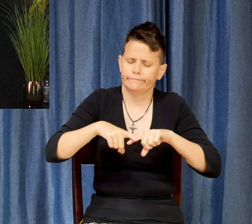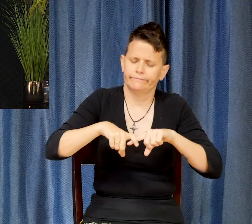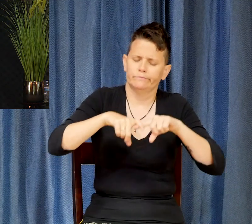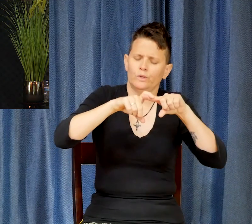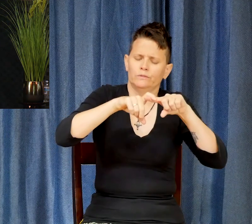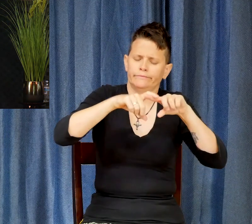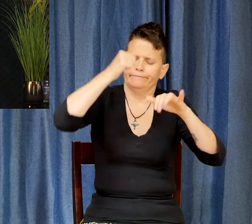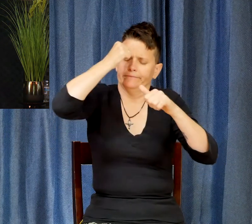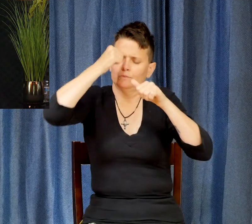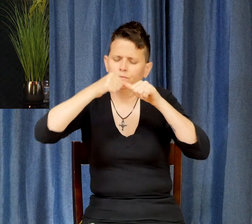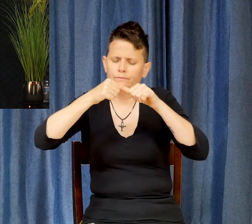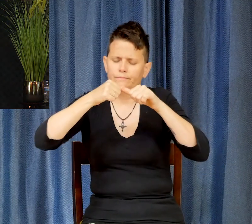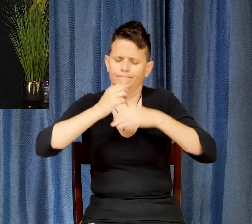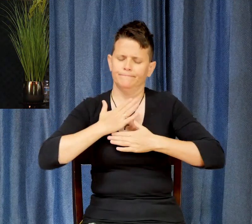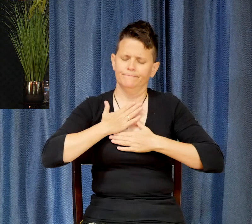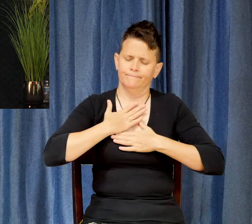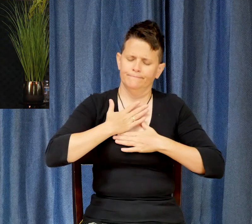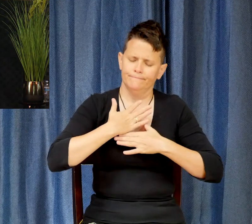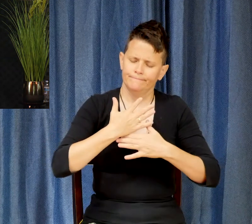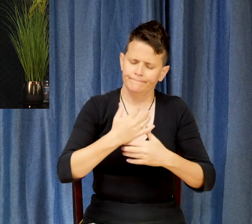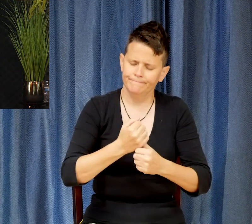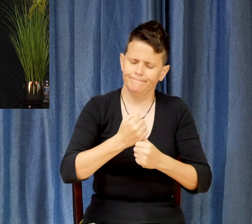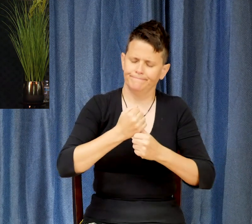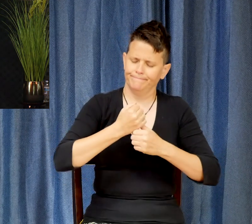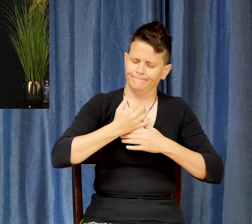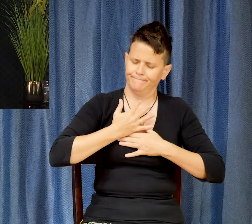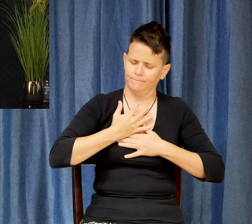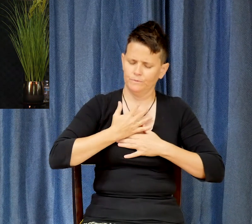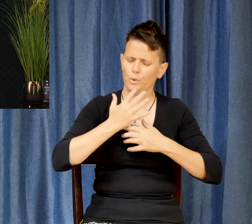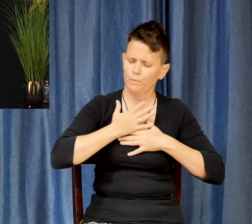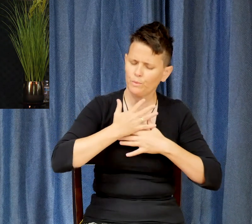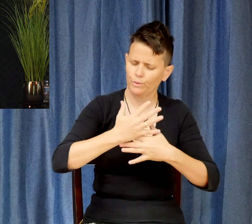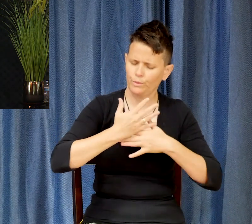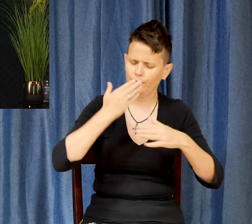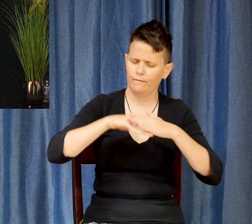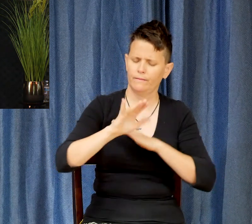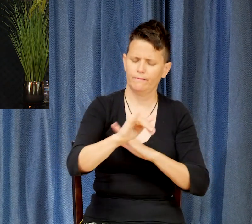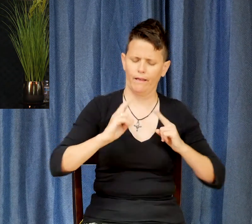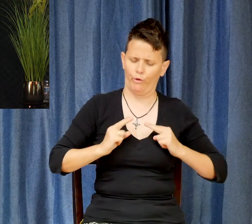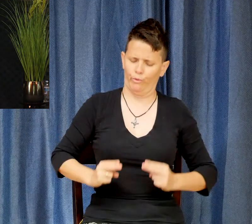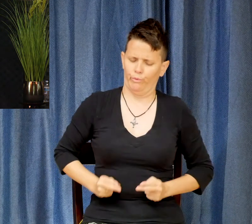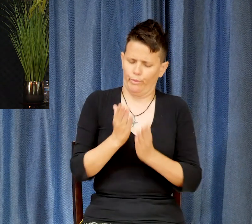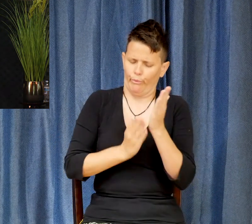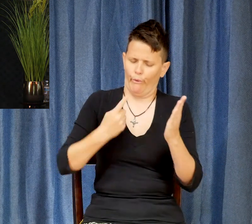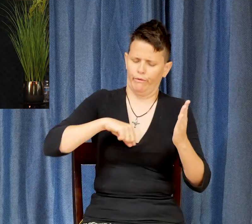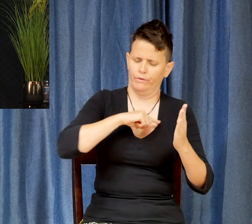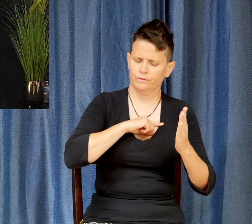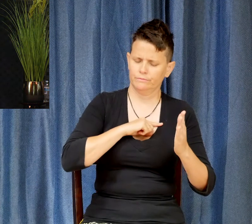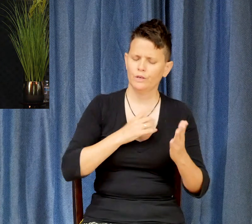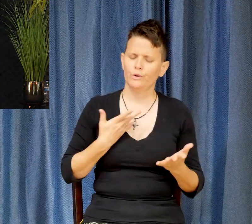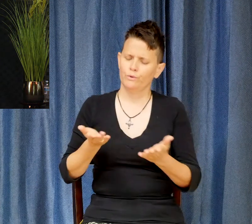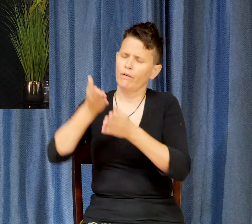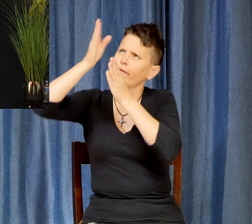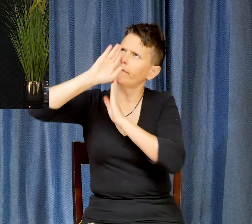and breathe. We breathe into our humanity. We breathe into our beingness.